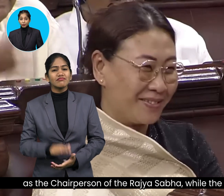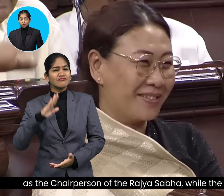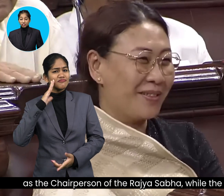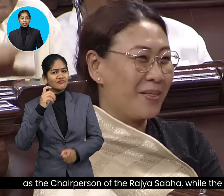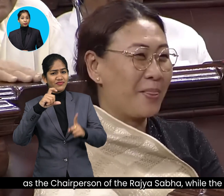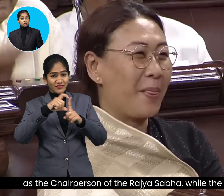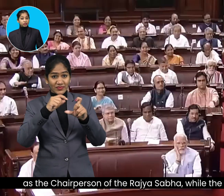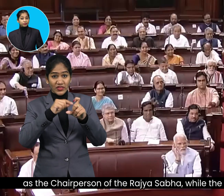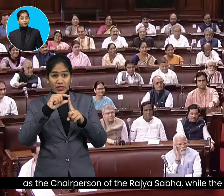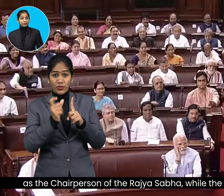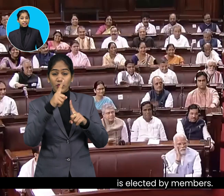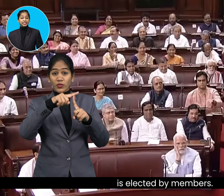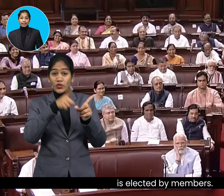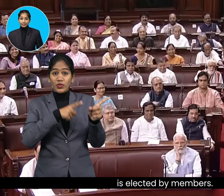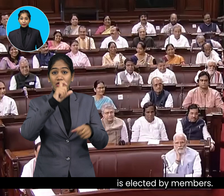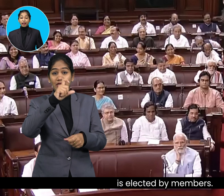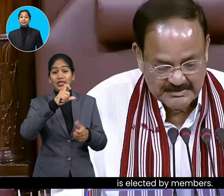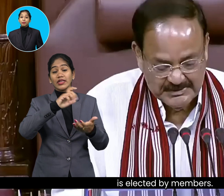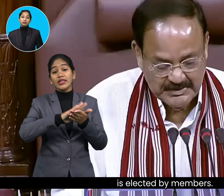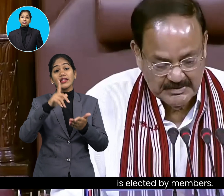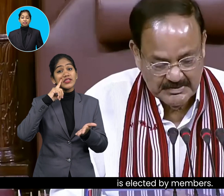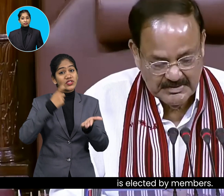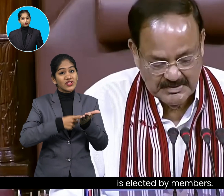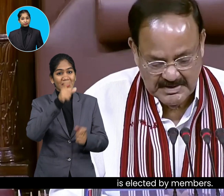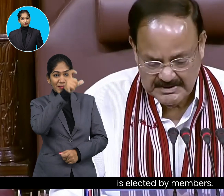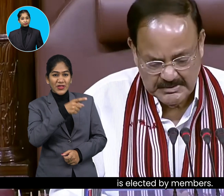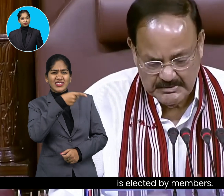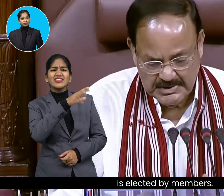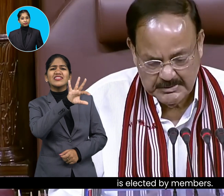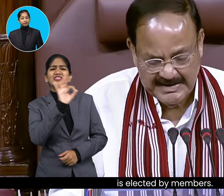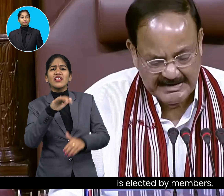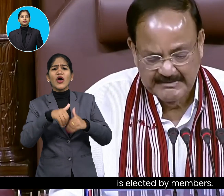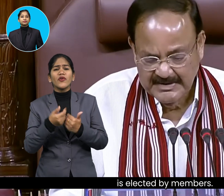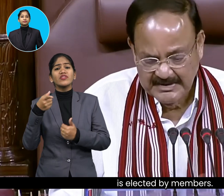While the deputy chairperson is elected by the members.